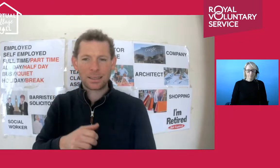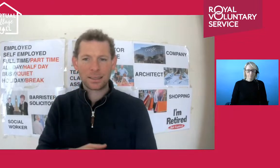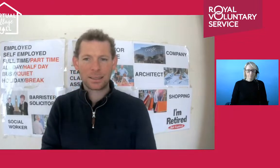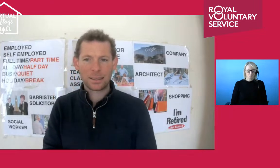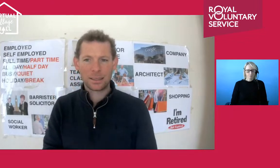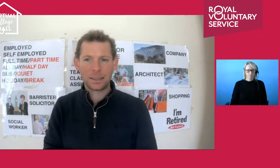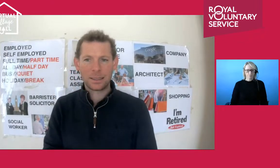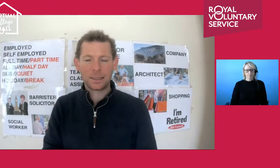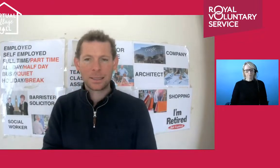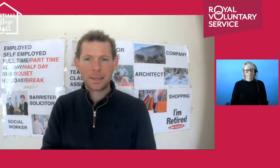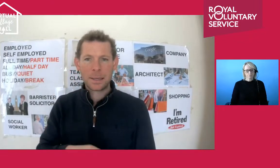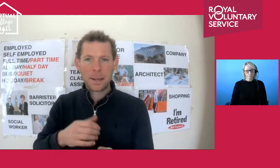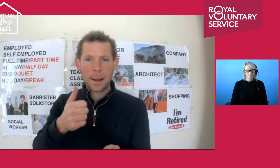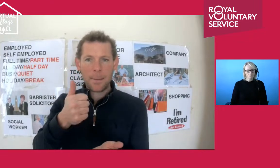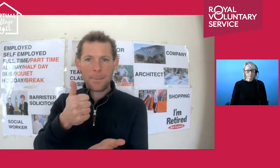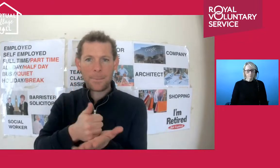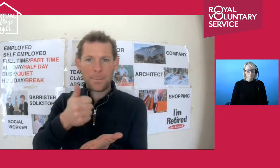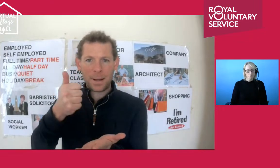Bank,